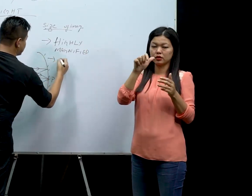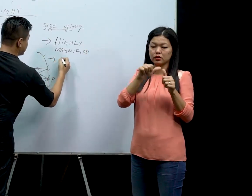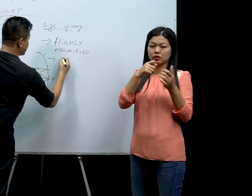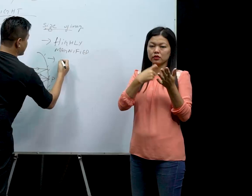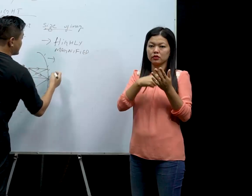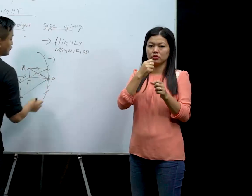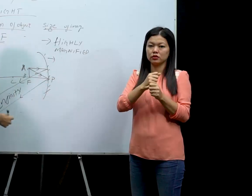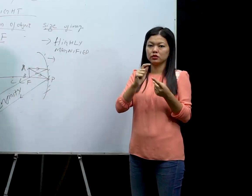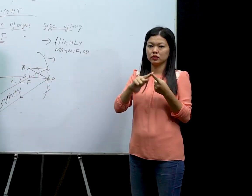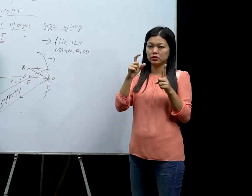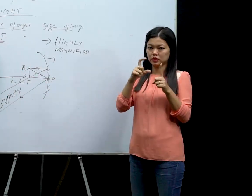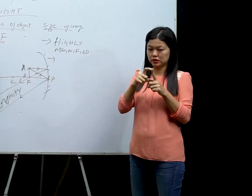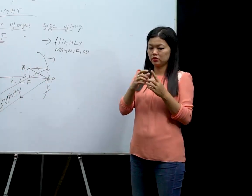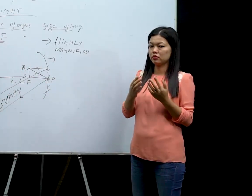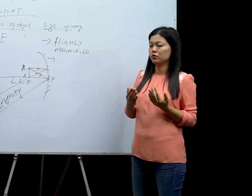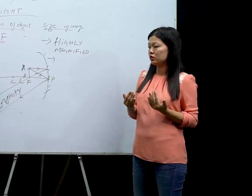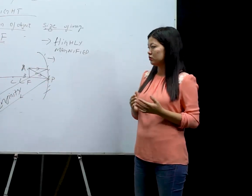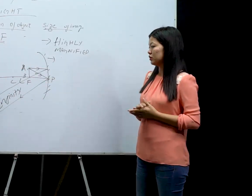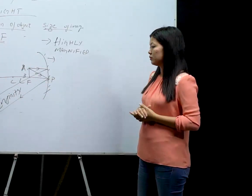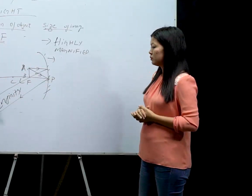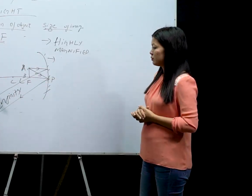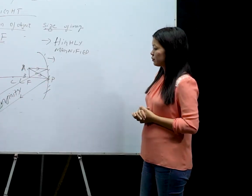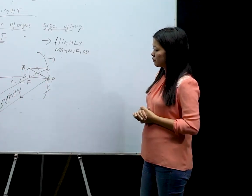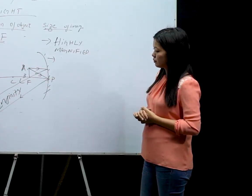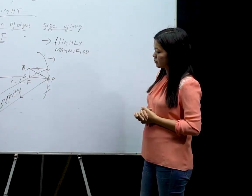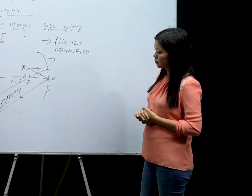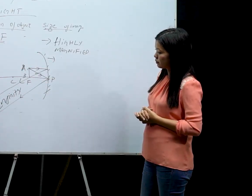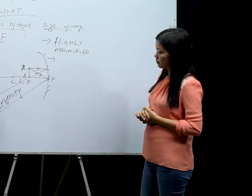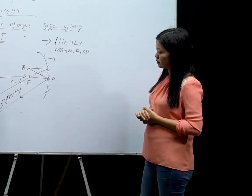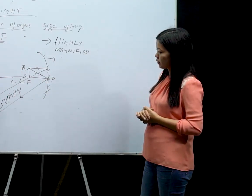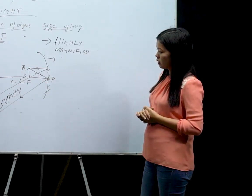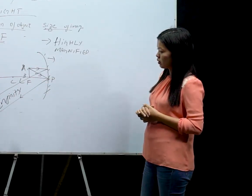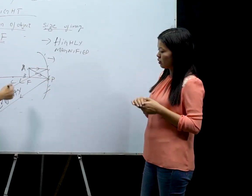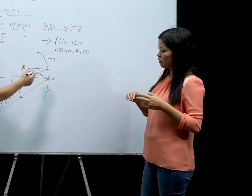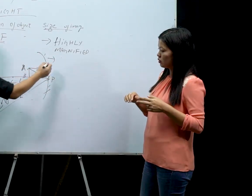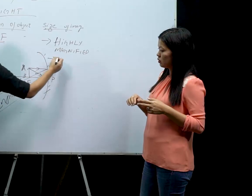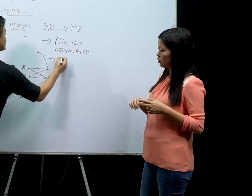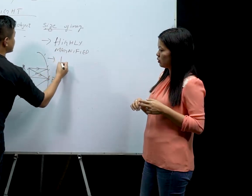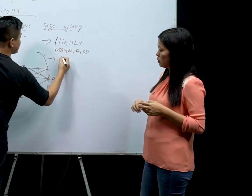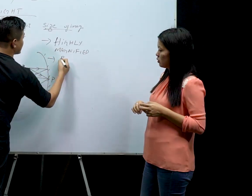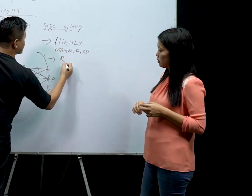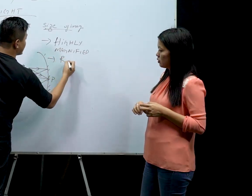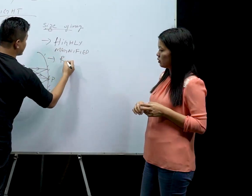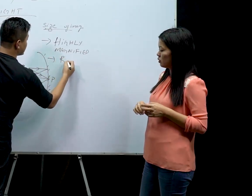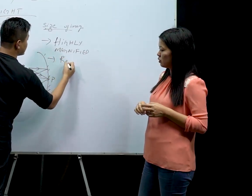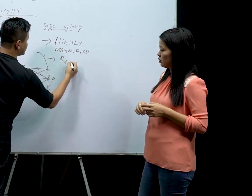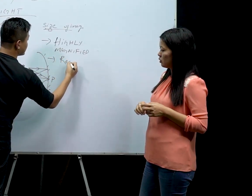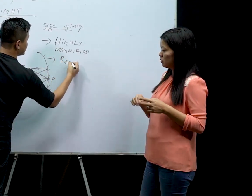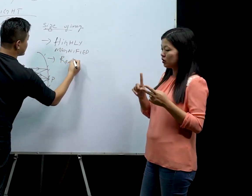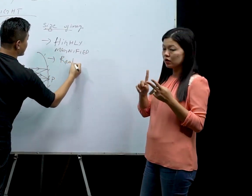this is where we are getting the image. We are getting the image this side, right? So it will be still